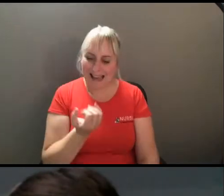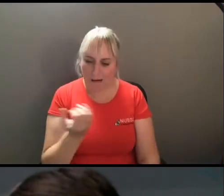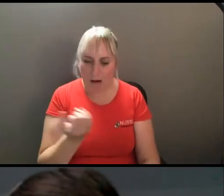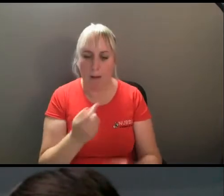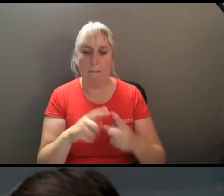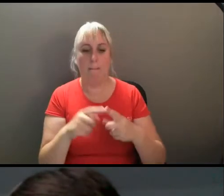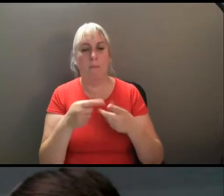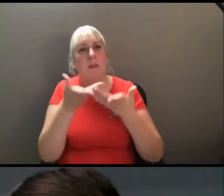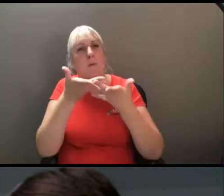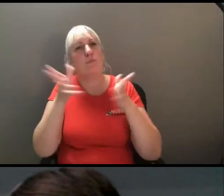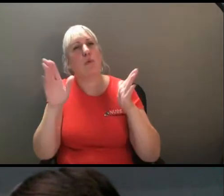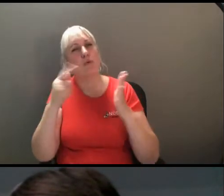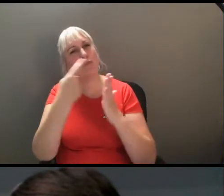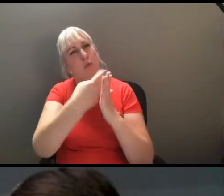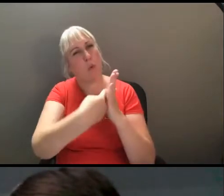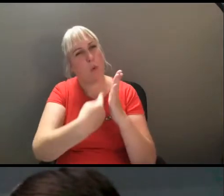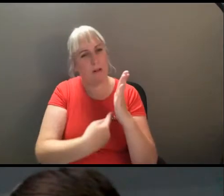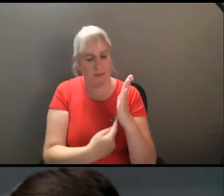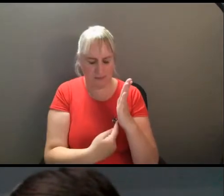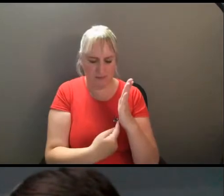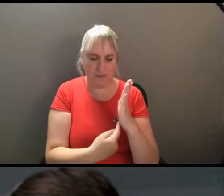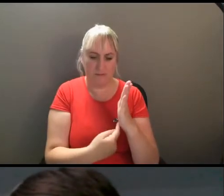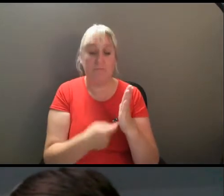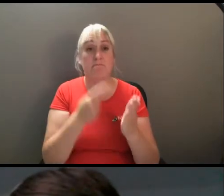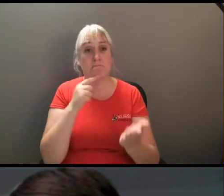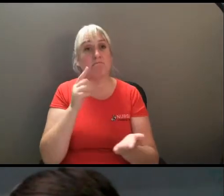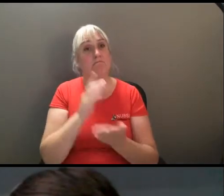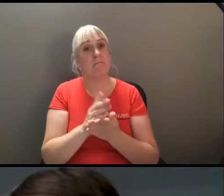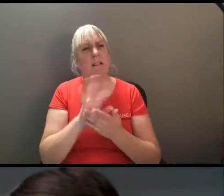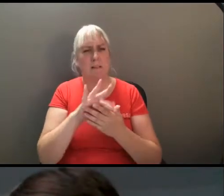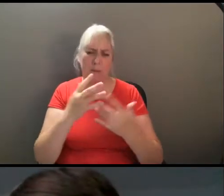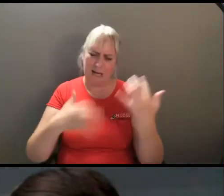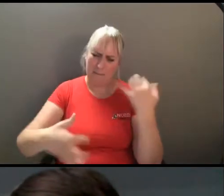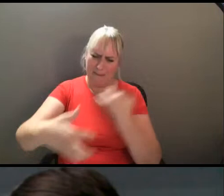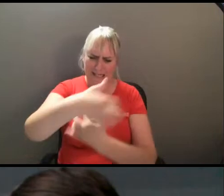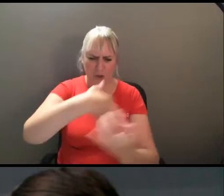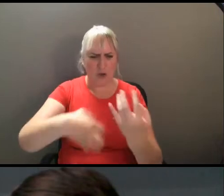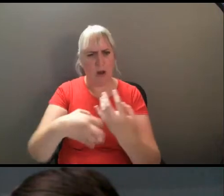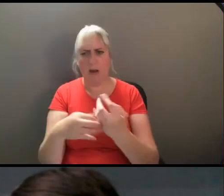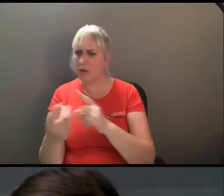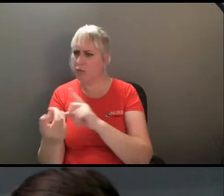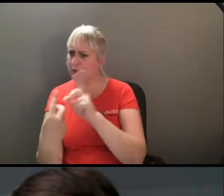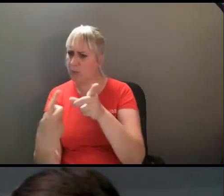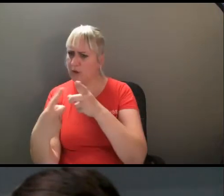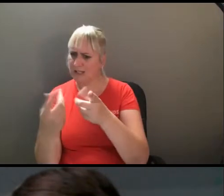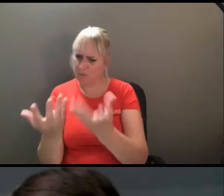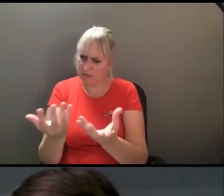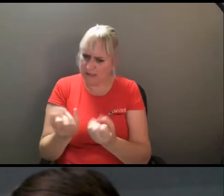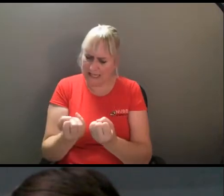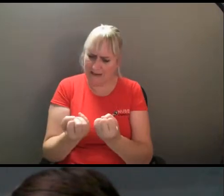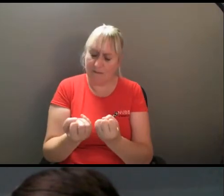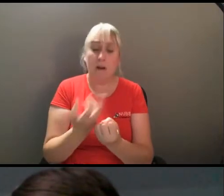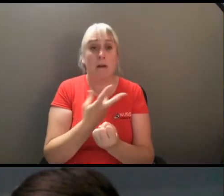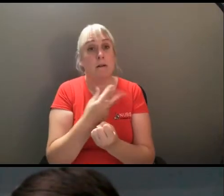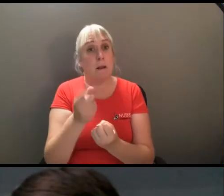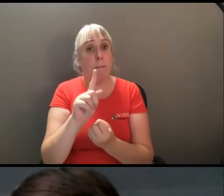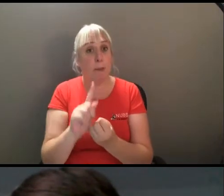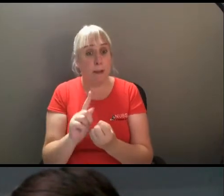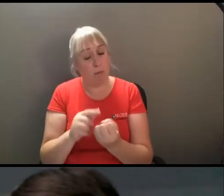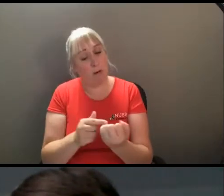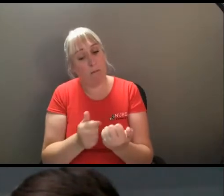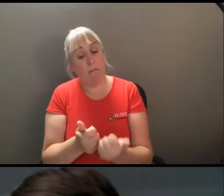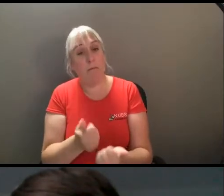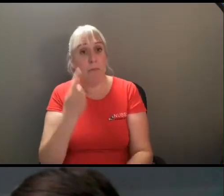of social security. So there was a mixture in the responses that we've received already. There were some people who were